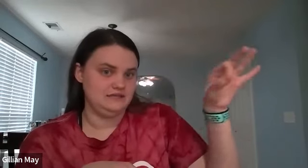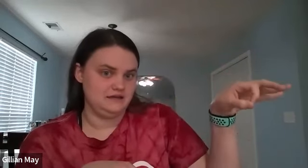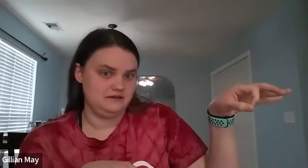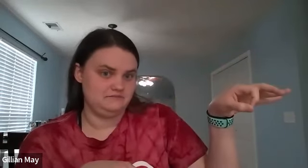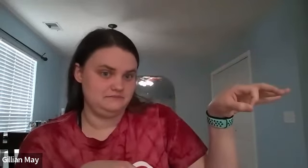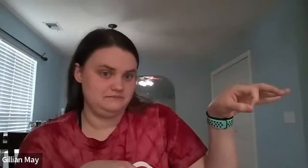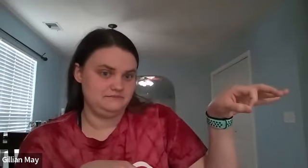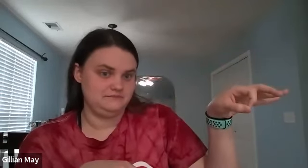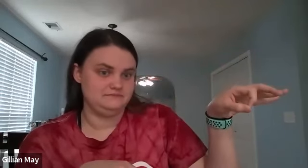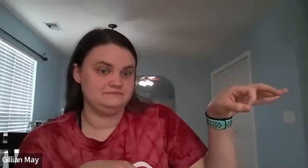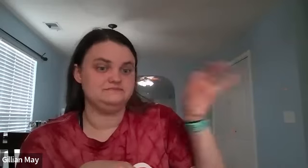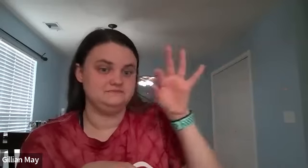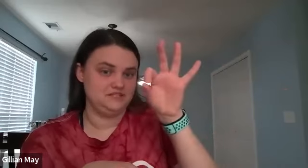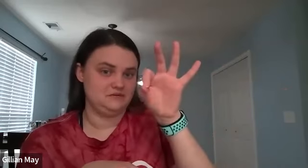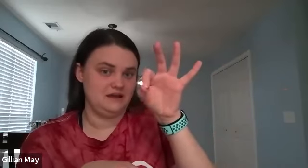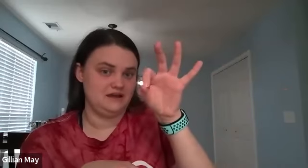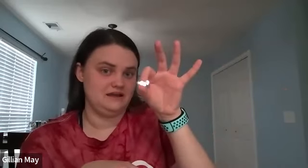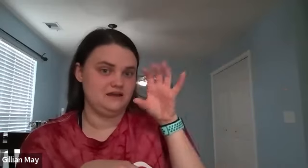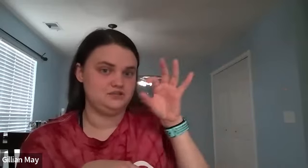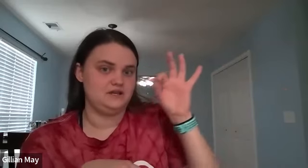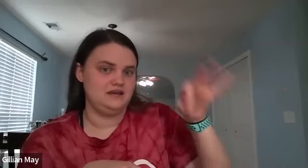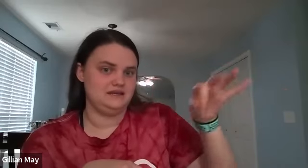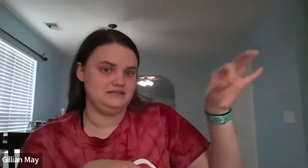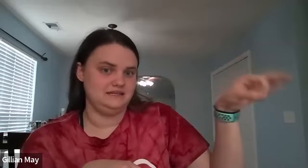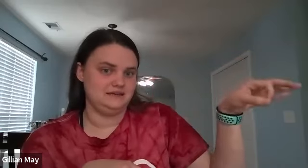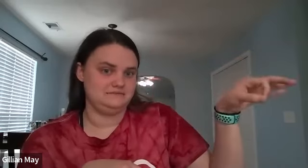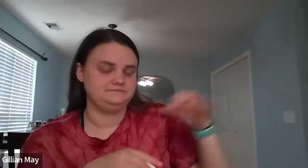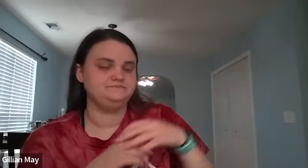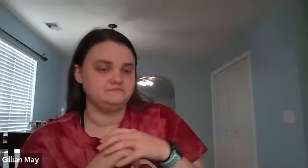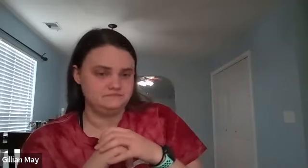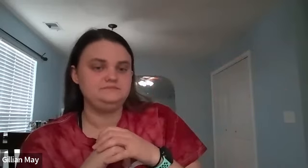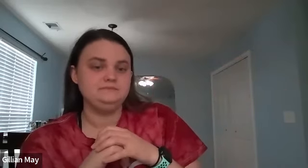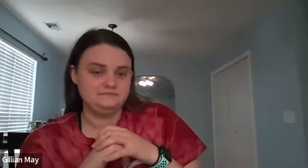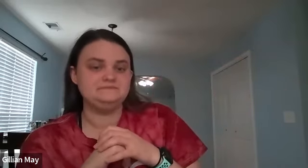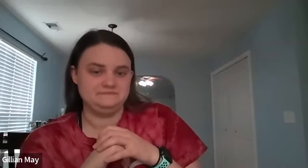999. So 999.